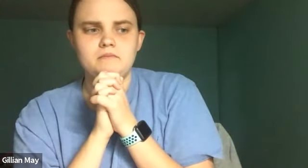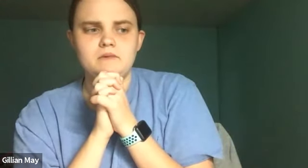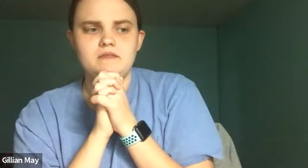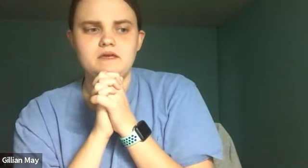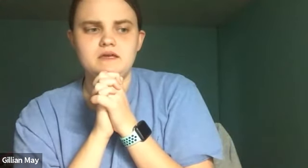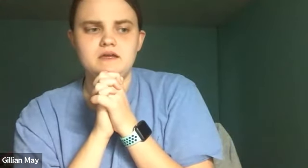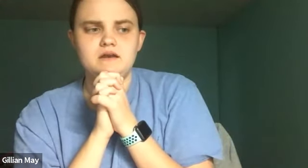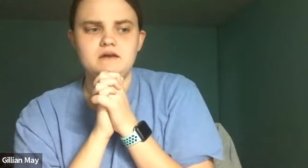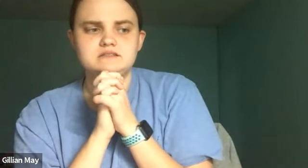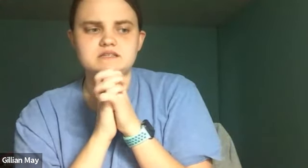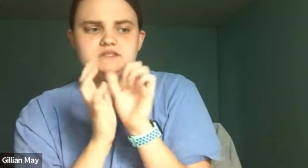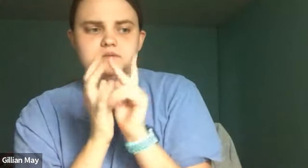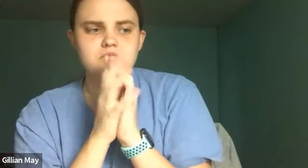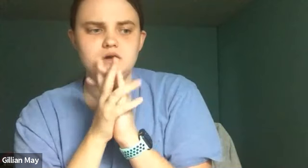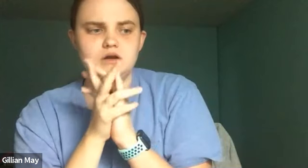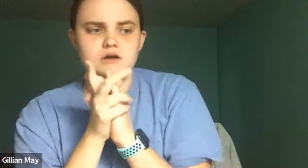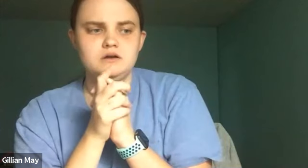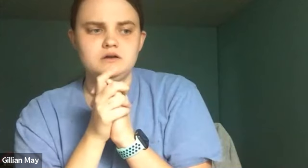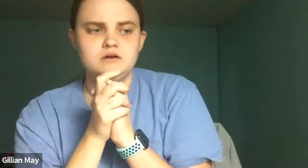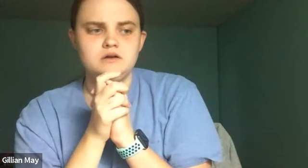And then September,